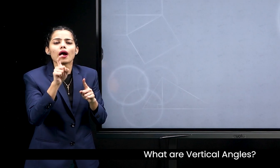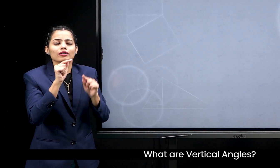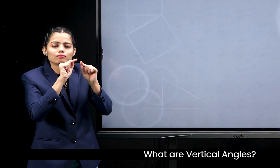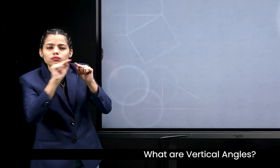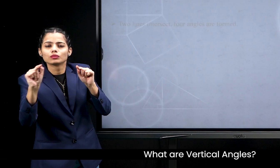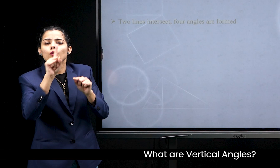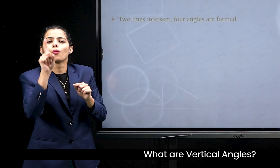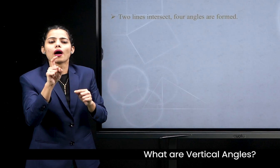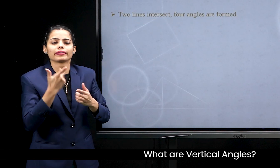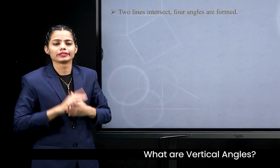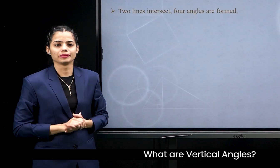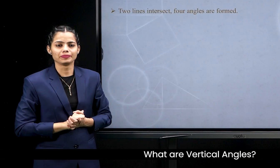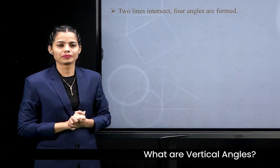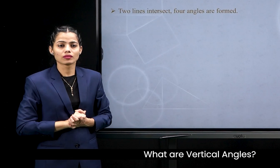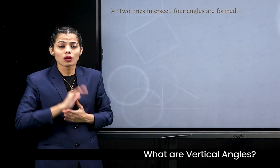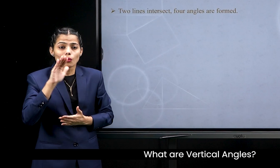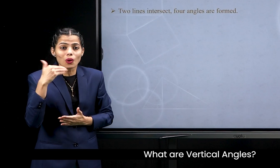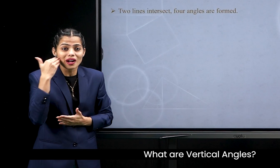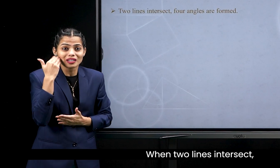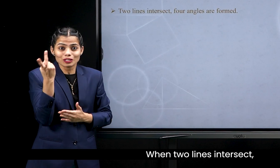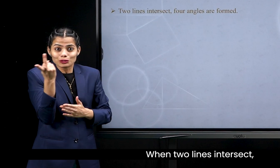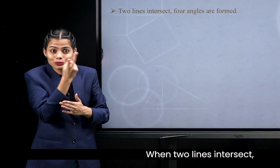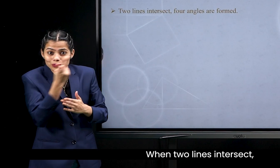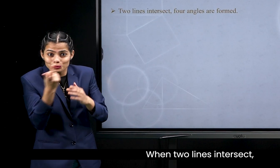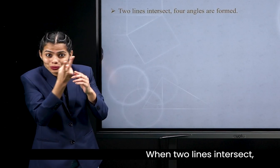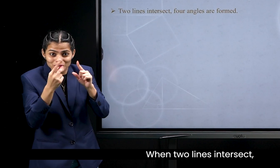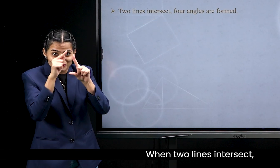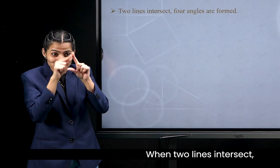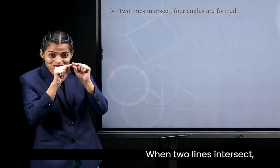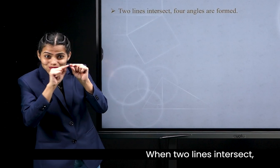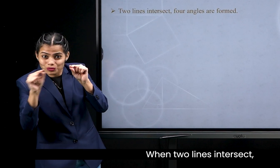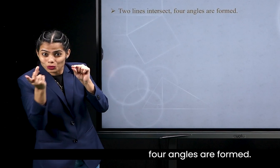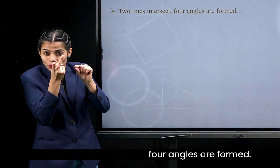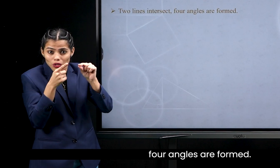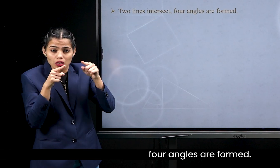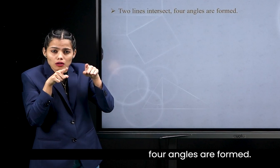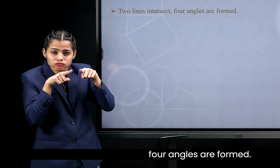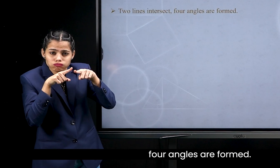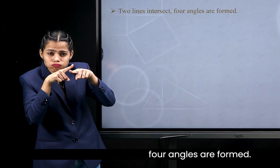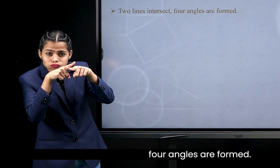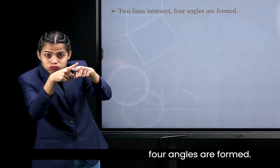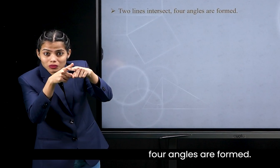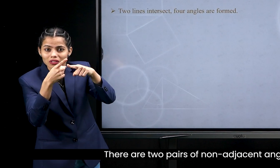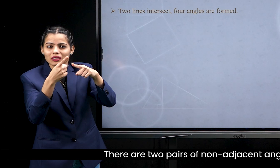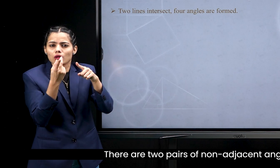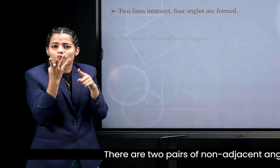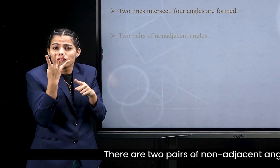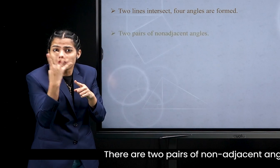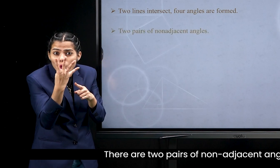What are vertical angles? When two lines intersect, four angles are formed. There are two pairs